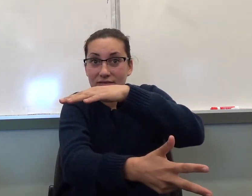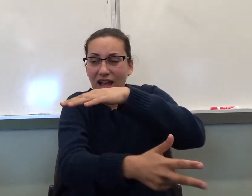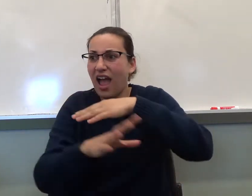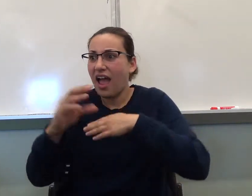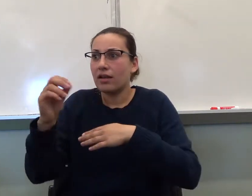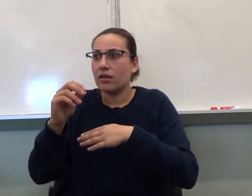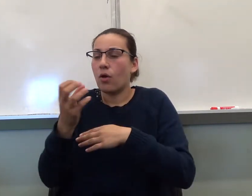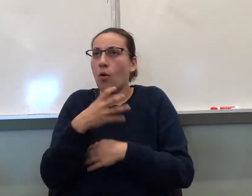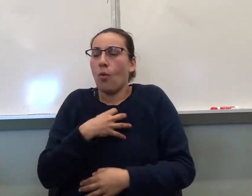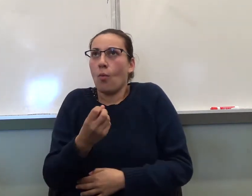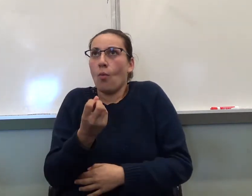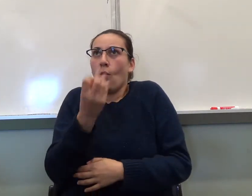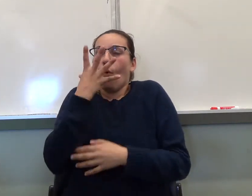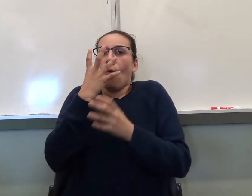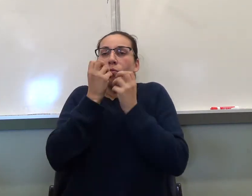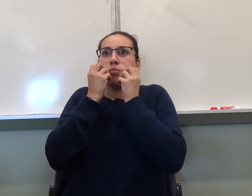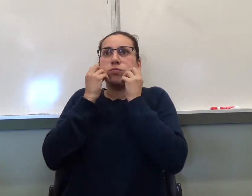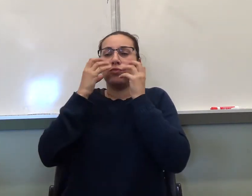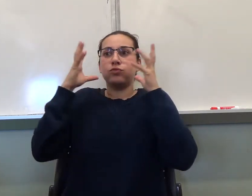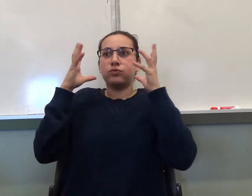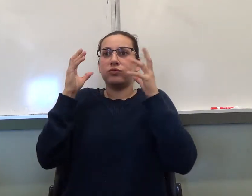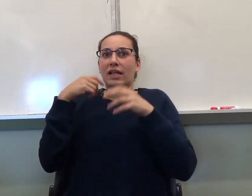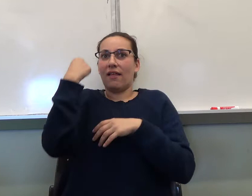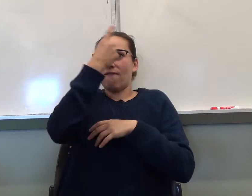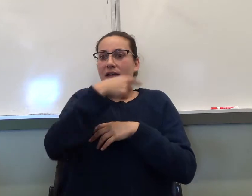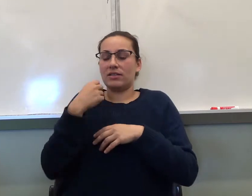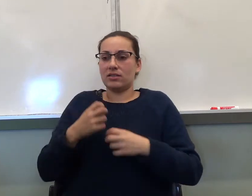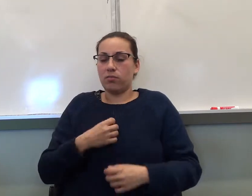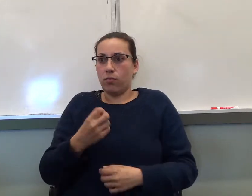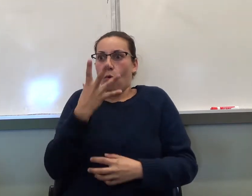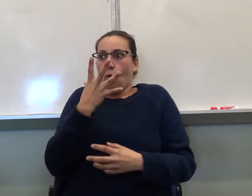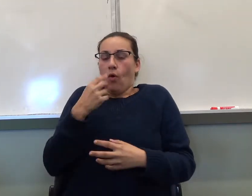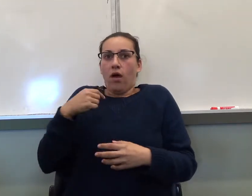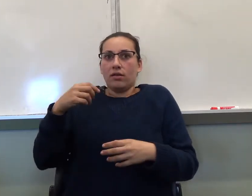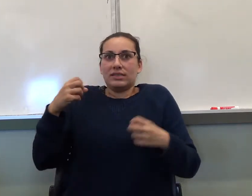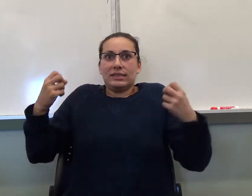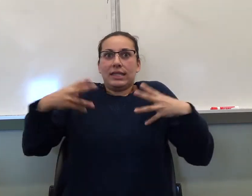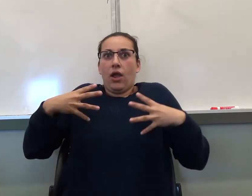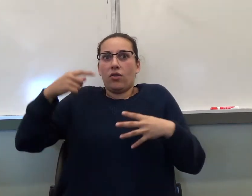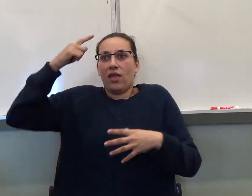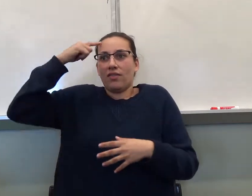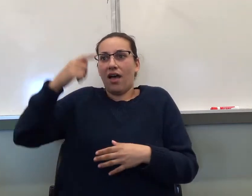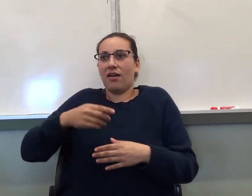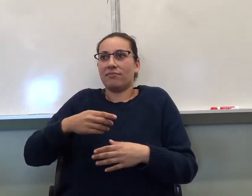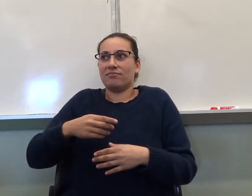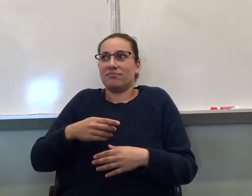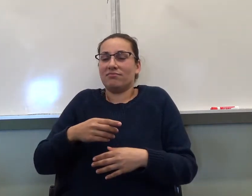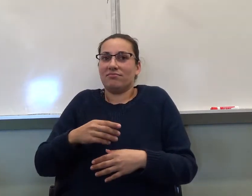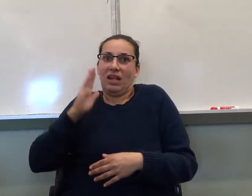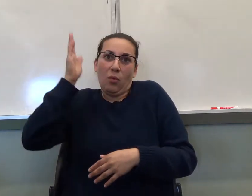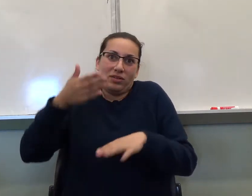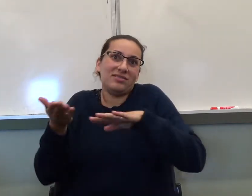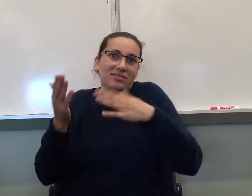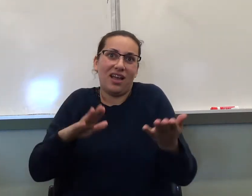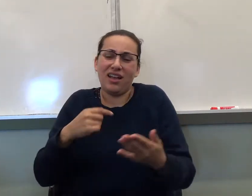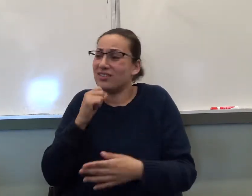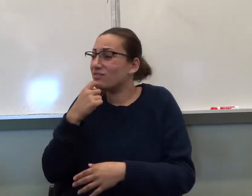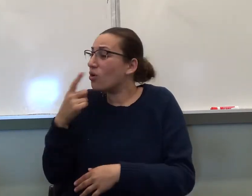white. I mean, it was just, they thought that was it, this is the end, as pale as it could be. I said, don't worry, it happens all the time